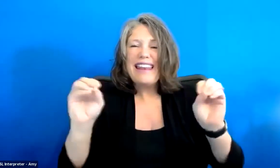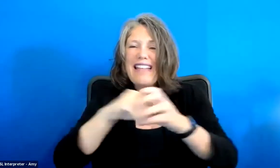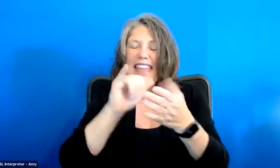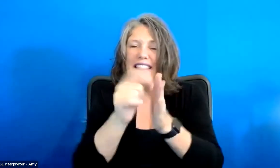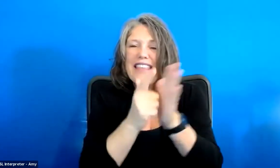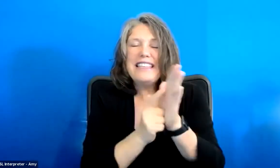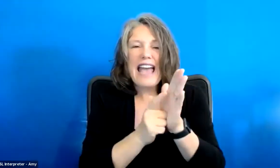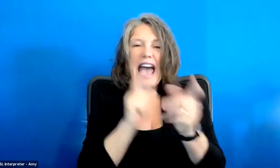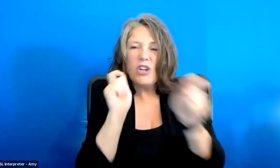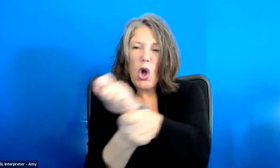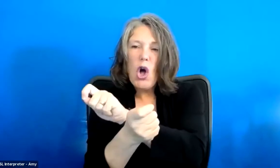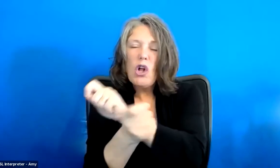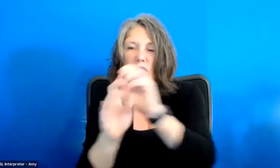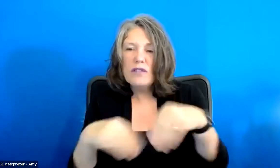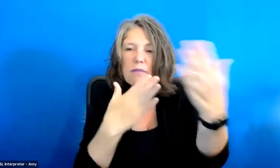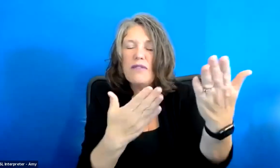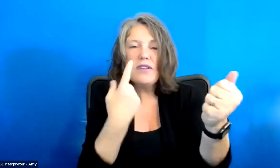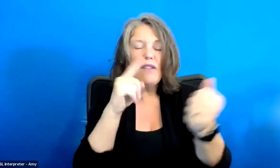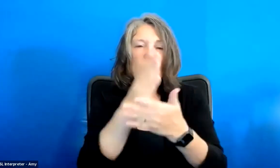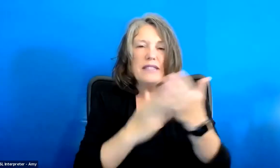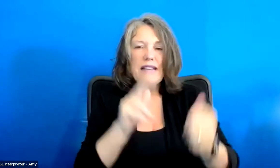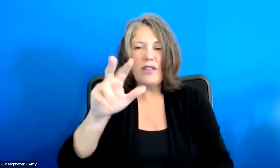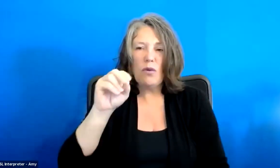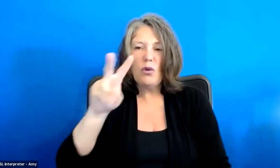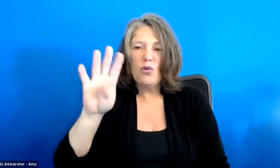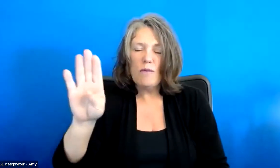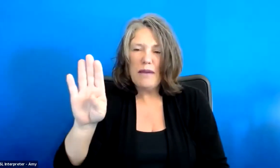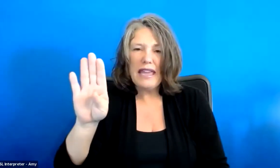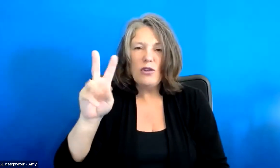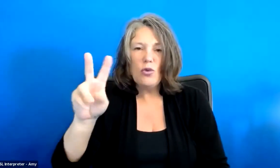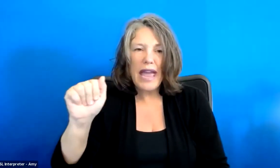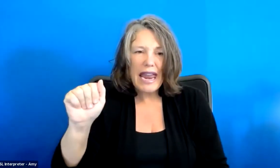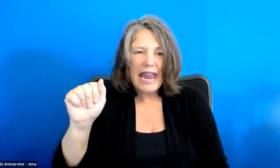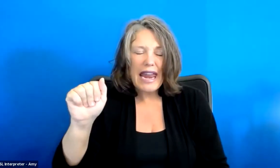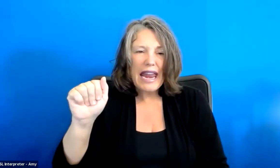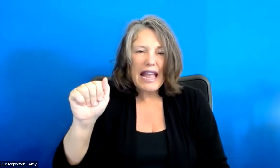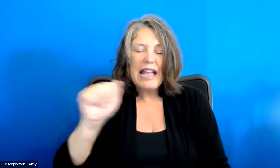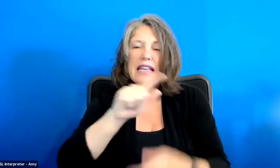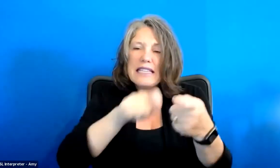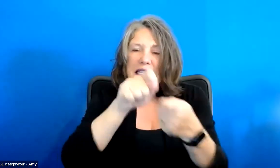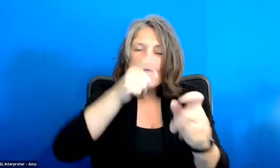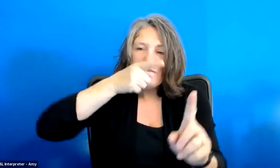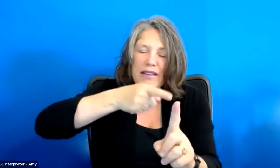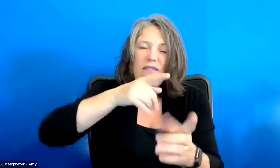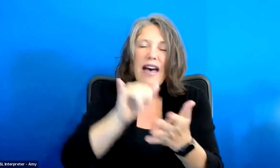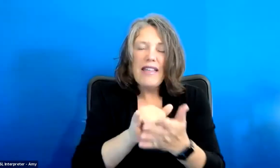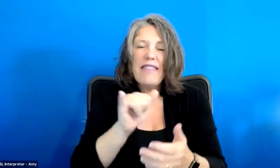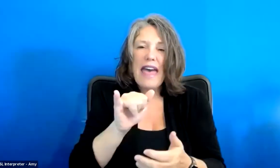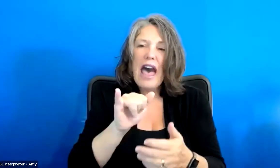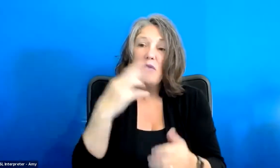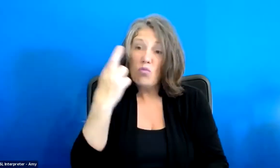act alters the provision of Section 302B2A, specifying that